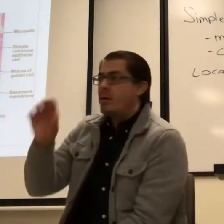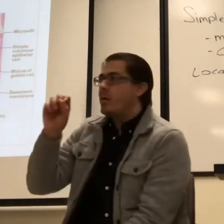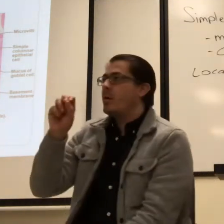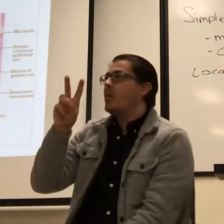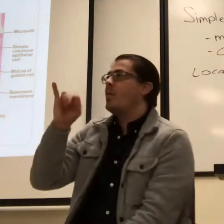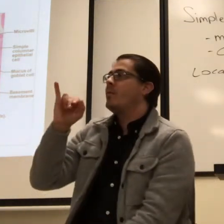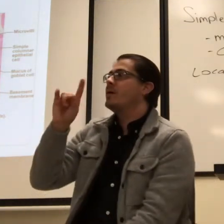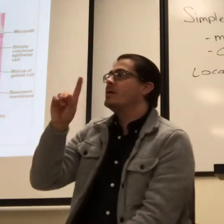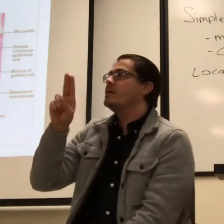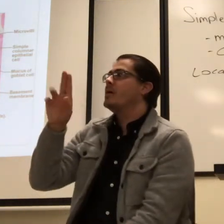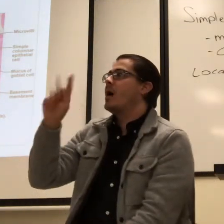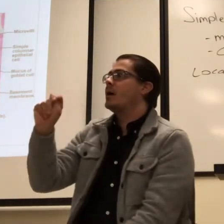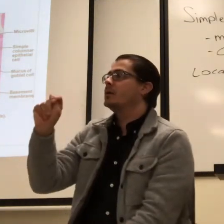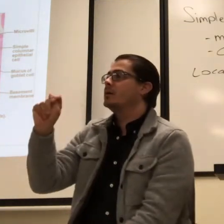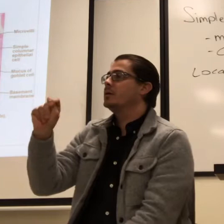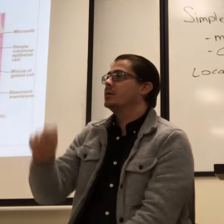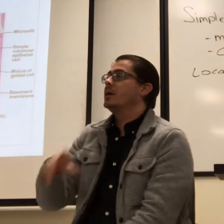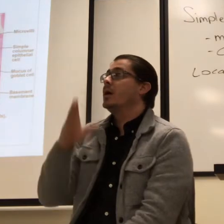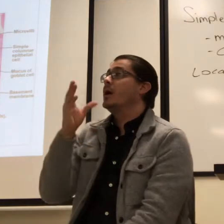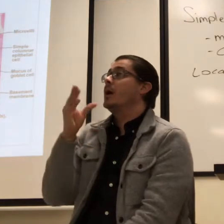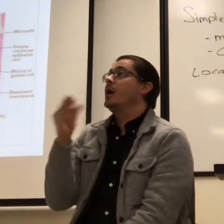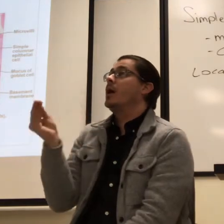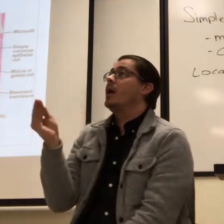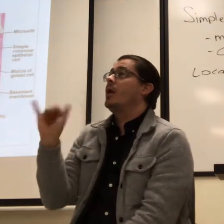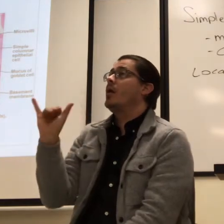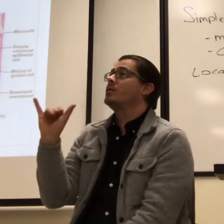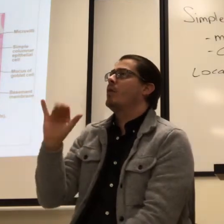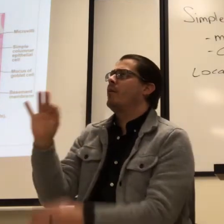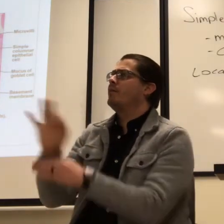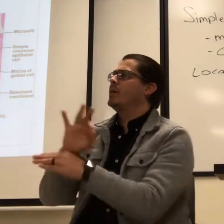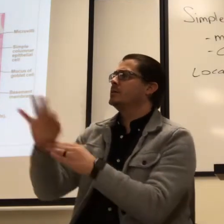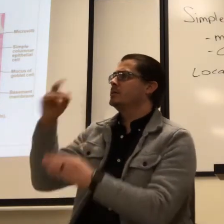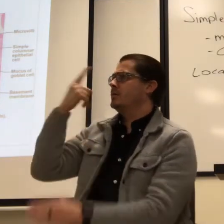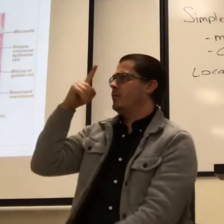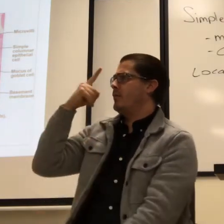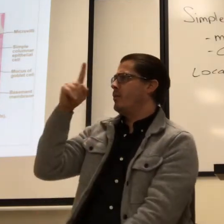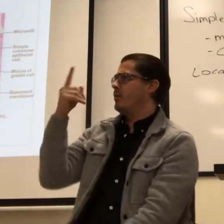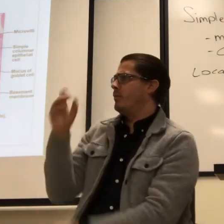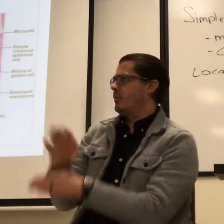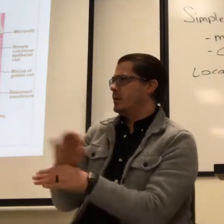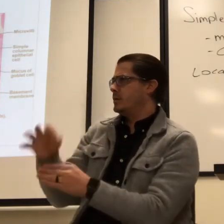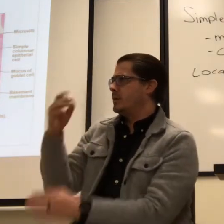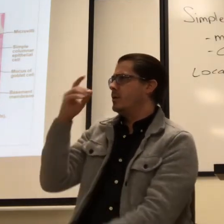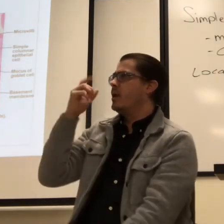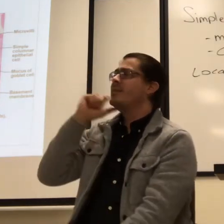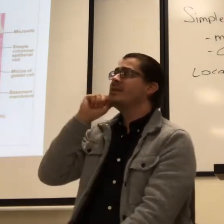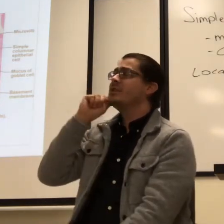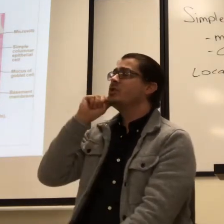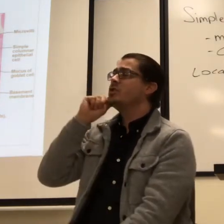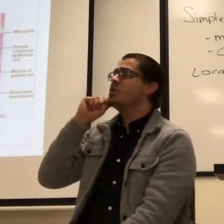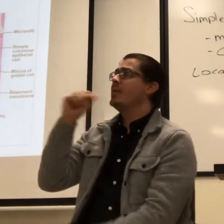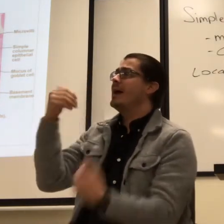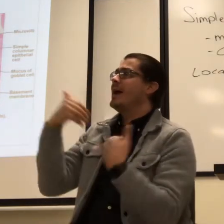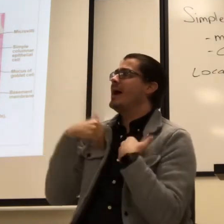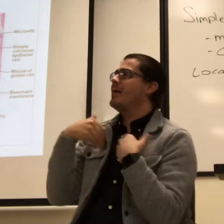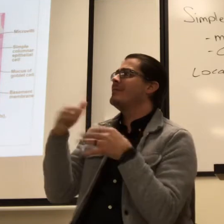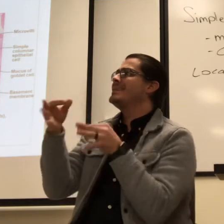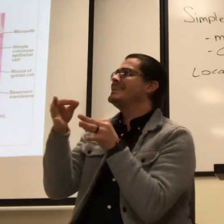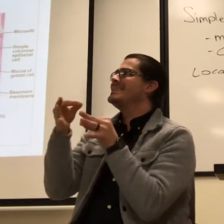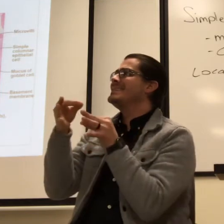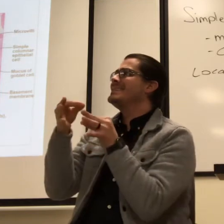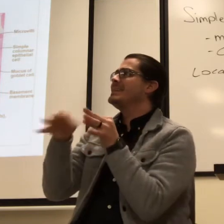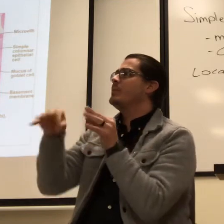Okay, just to name a couple. And the function of a tissue that has simple